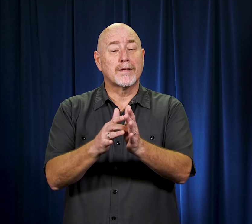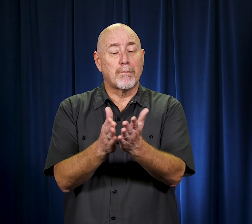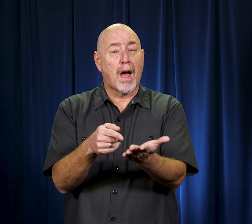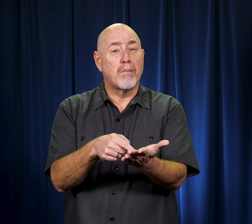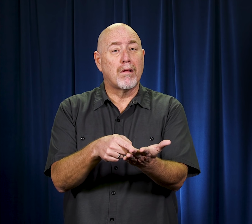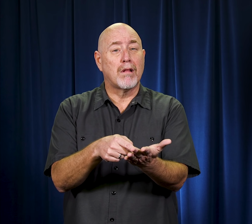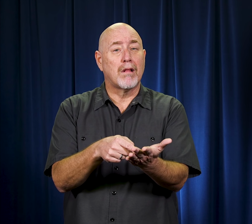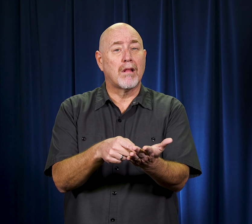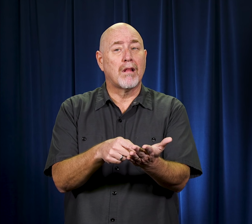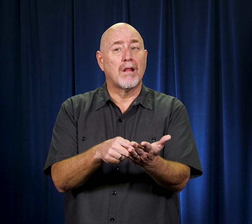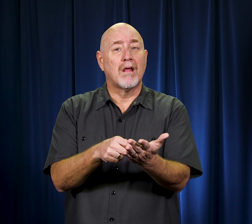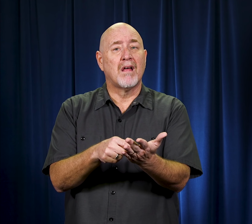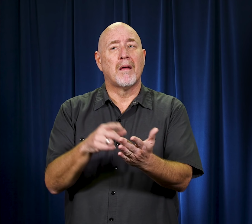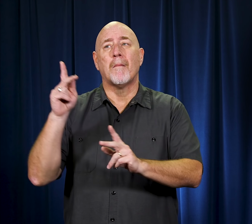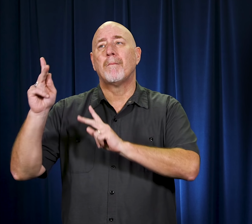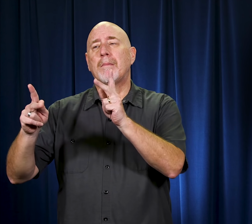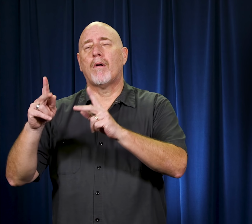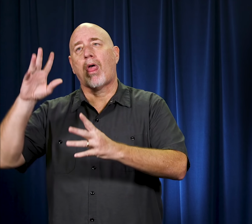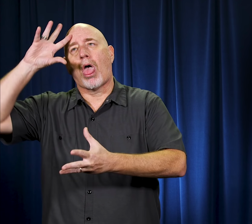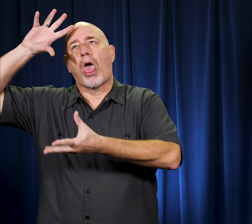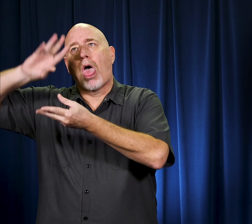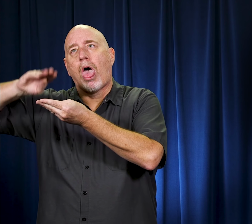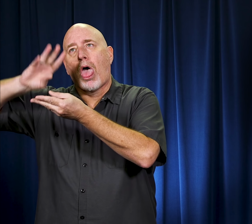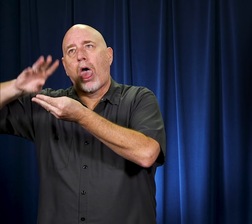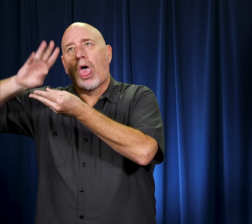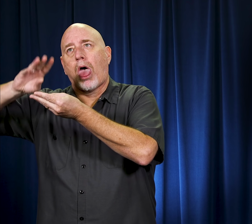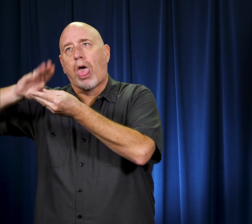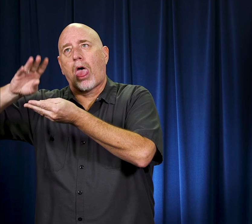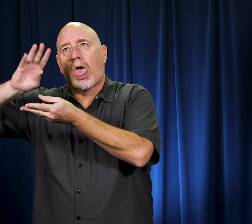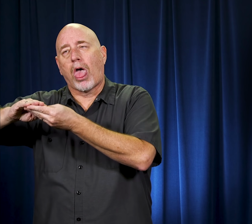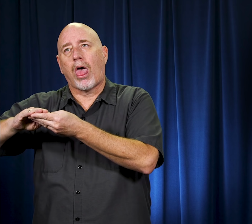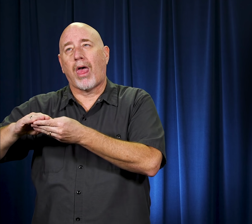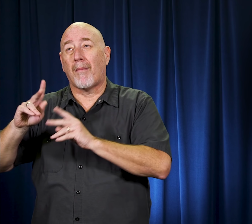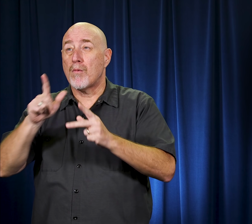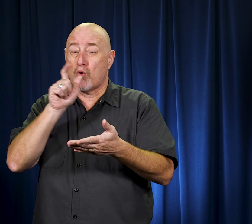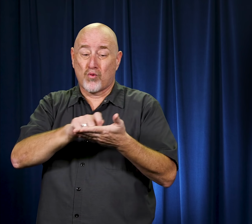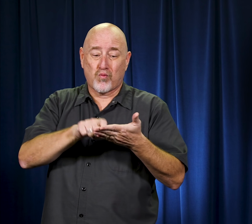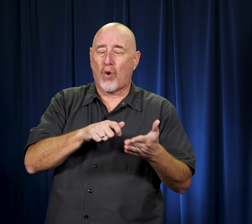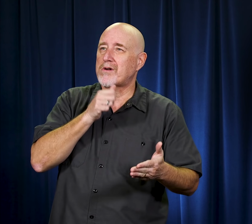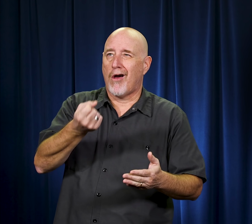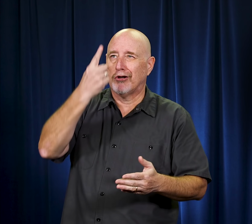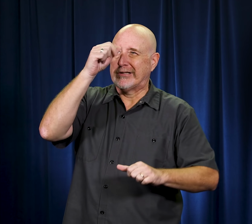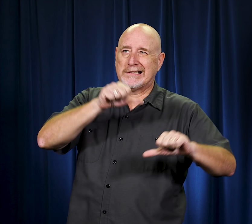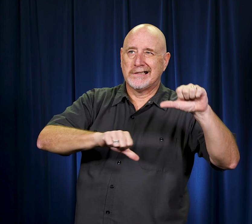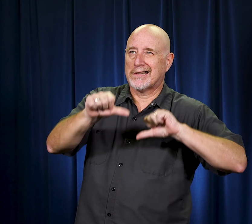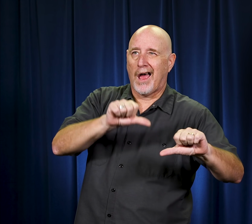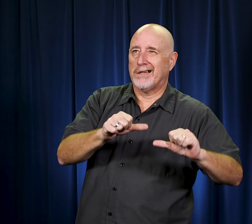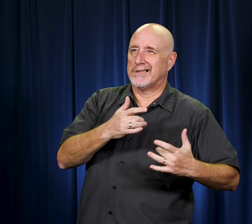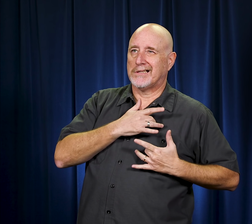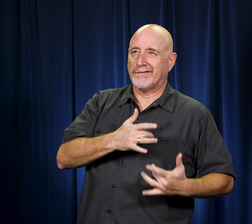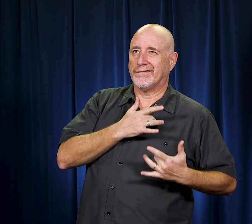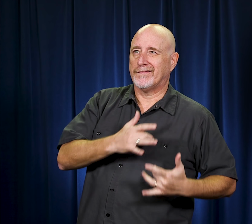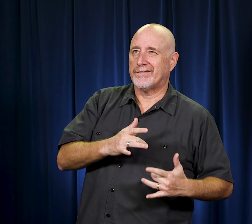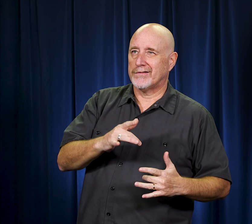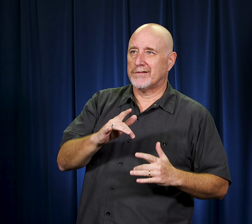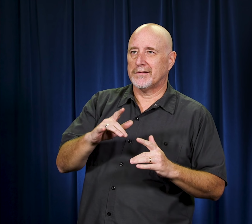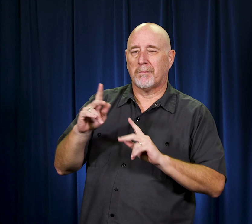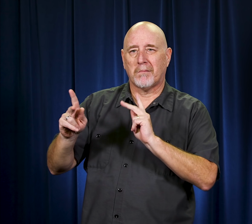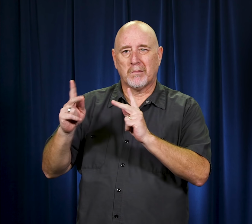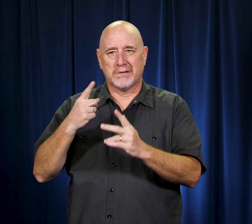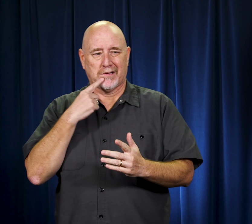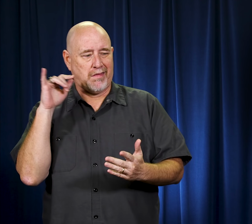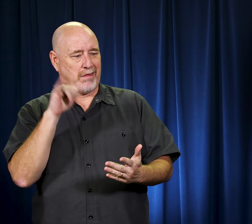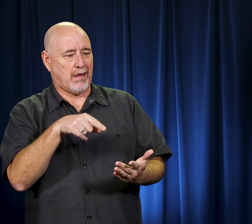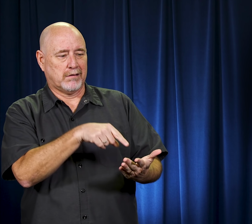The Bible's been accused of being an outdated book of superstition, written by people who didn't understand the scientific workings of the real